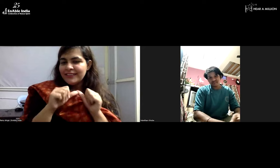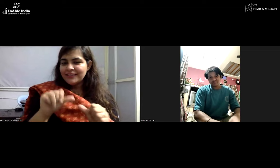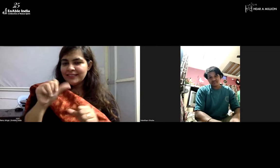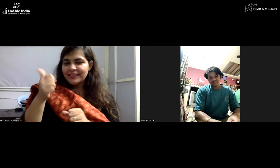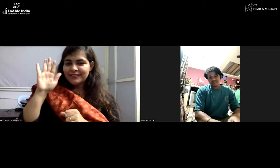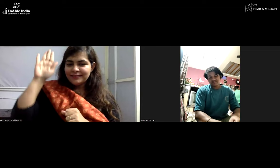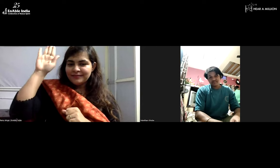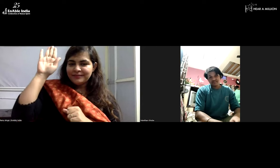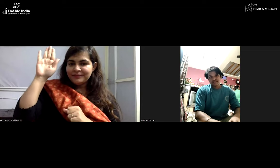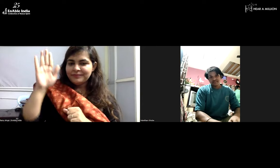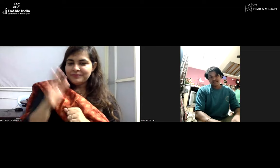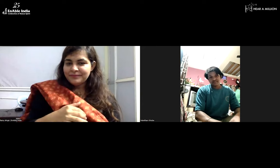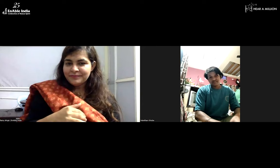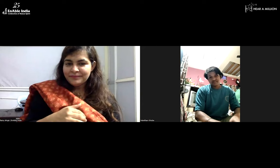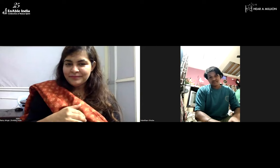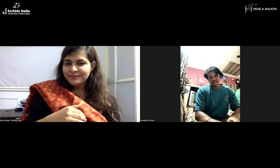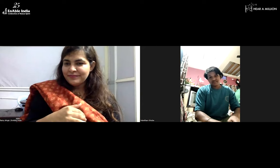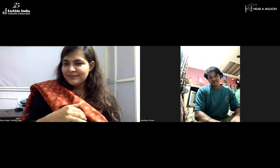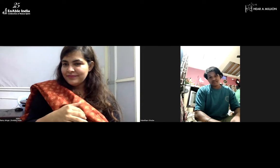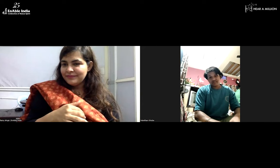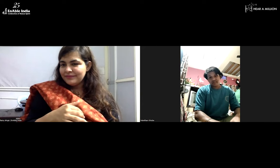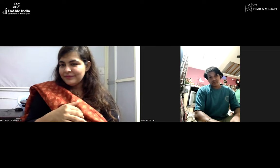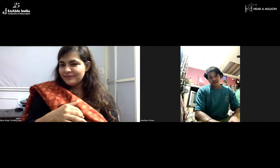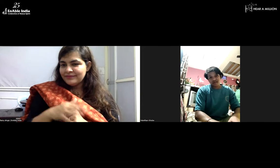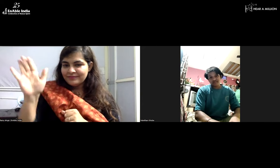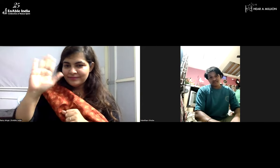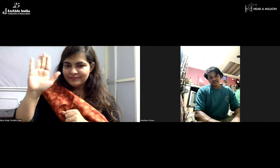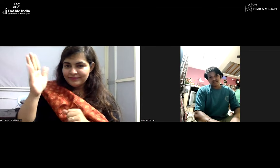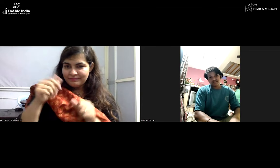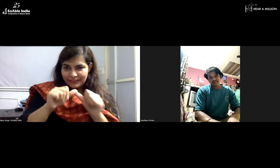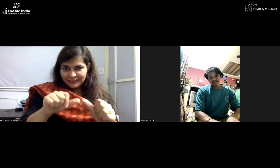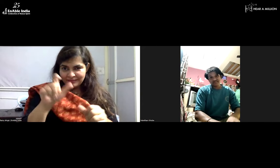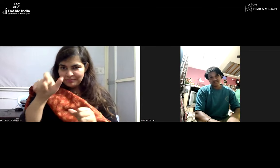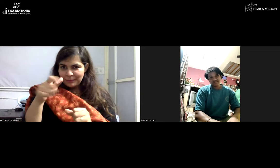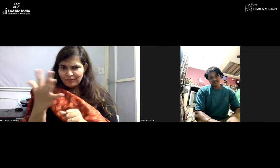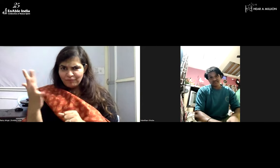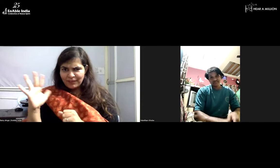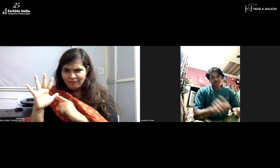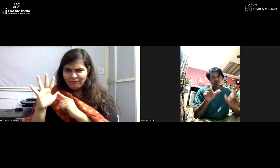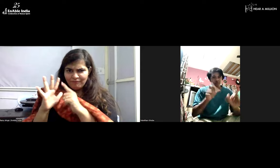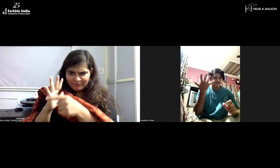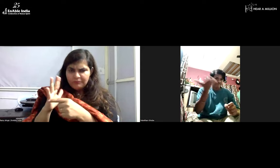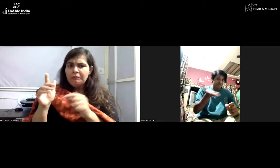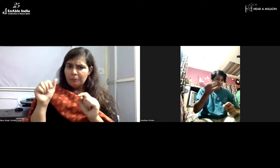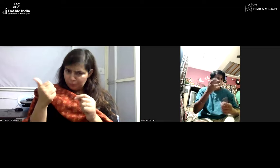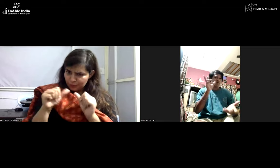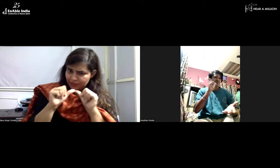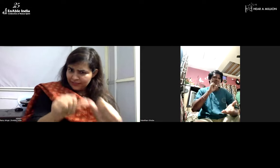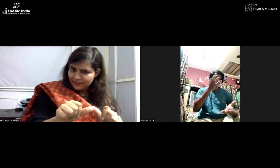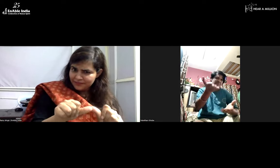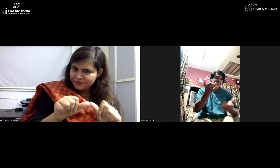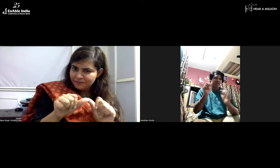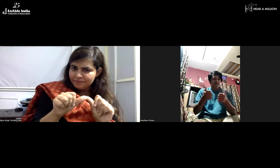Do not have that competitive nature. Do not be jealous of them. Like, hey, they are progressing well and I'm not doing it. So you need to find your